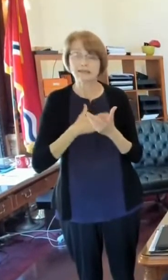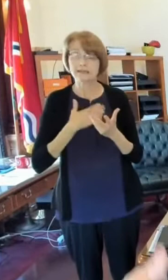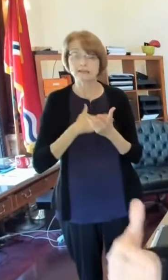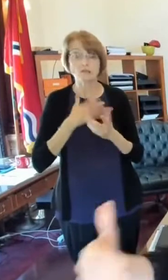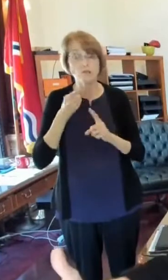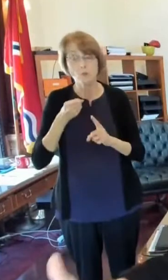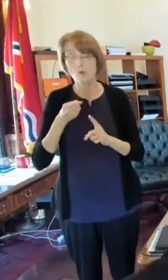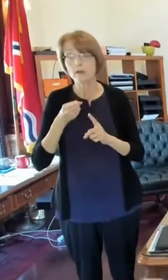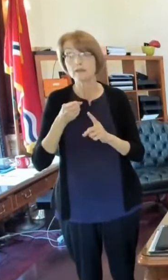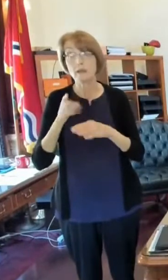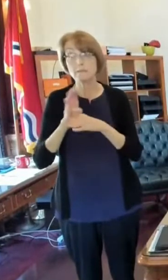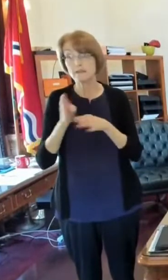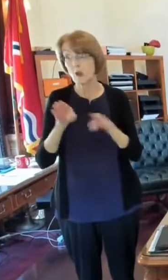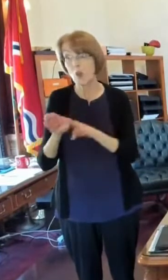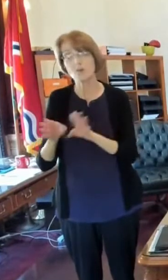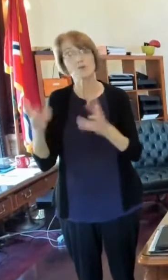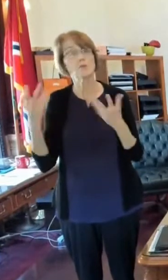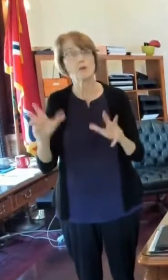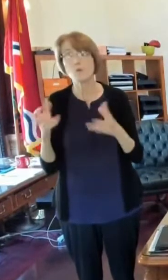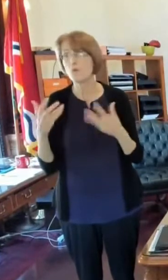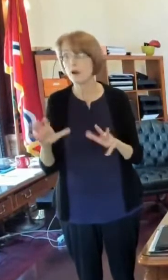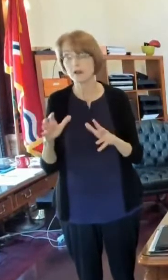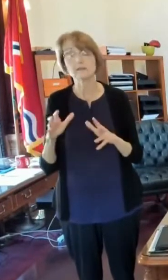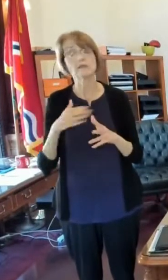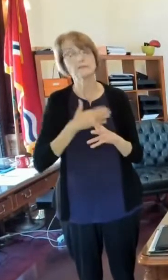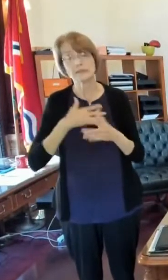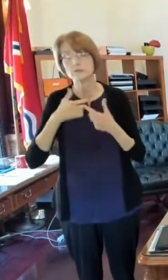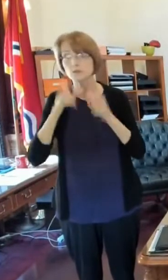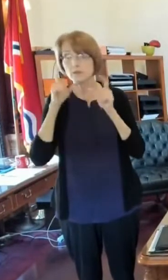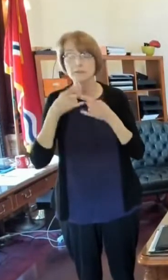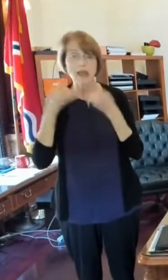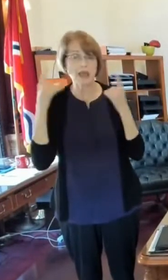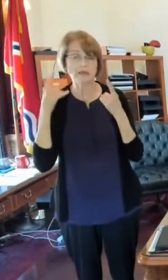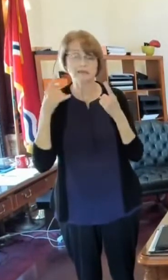so people can keep their jobs.